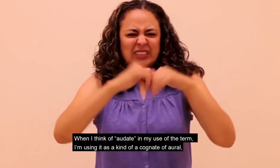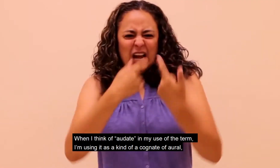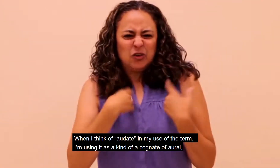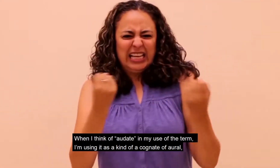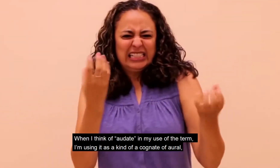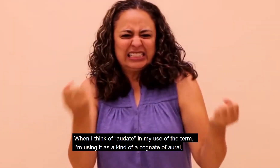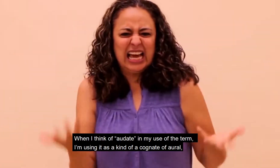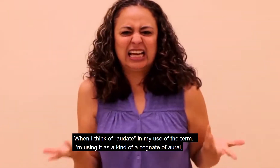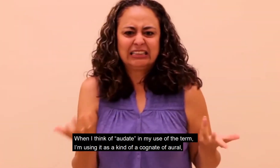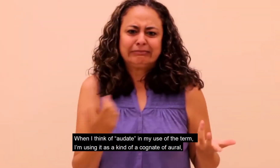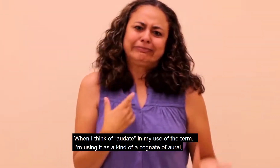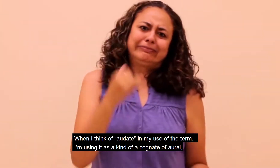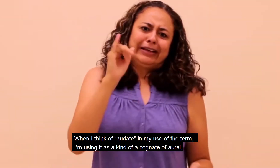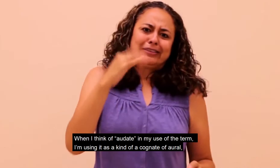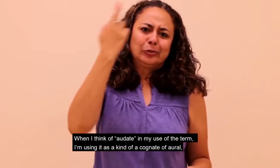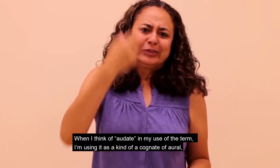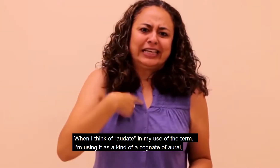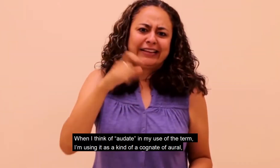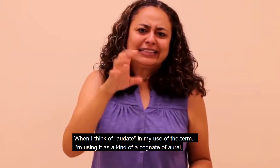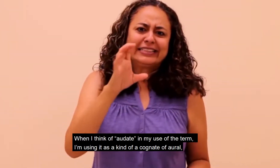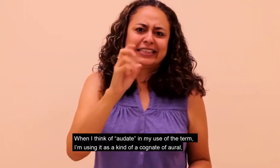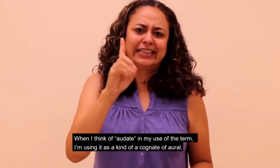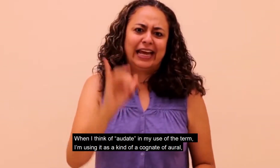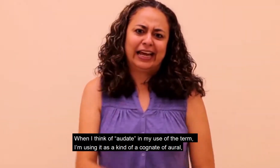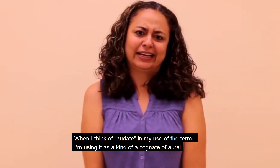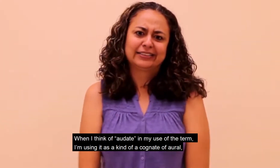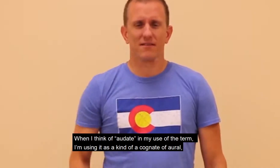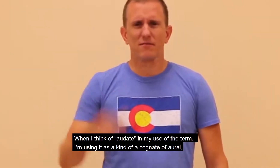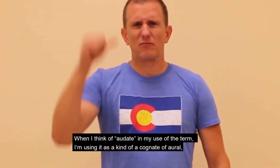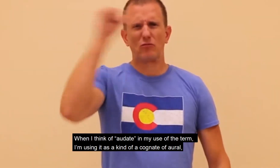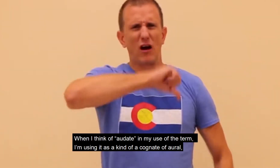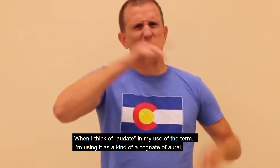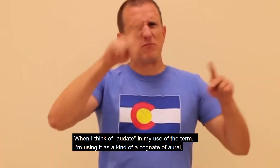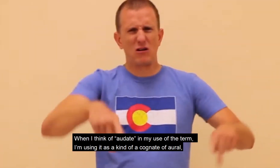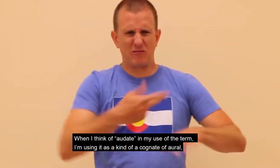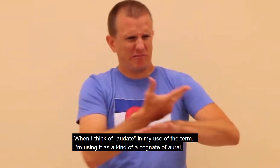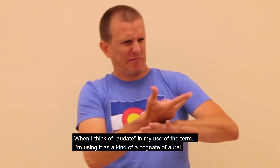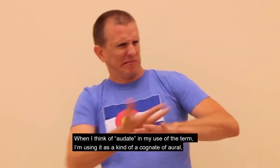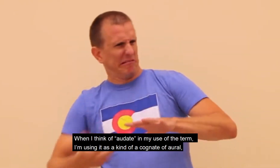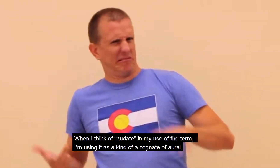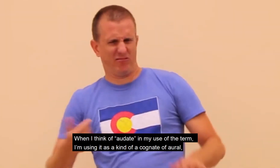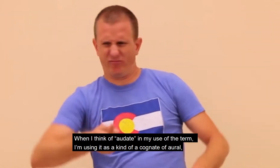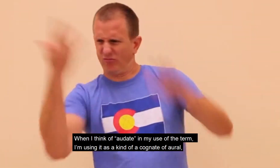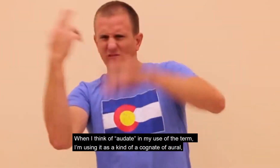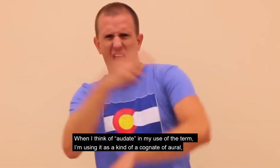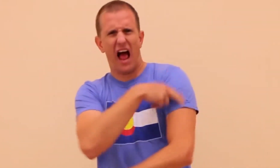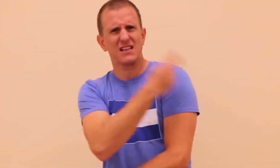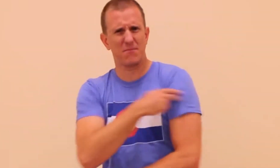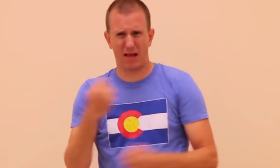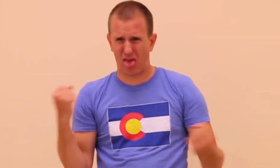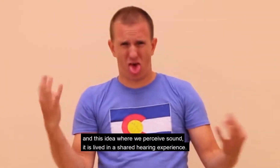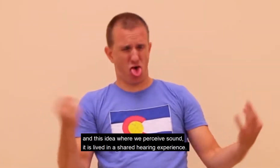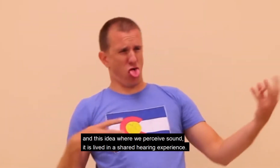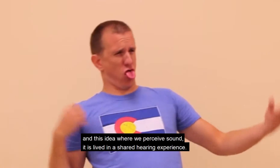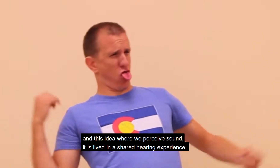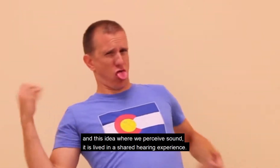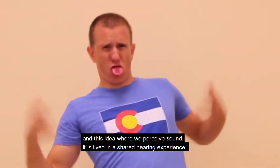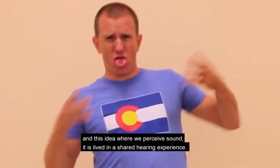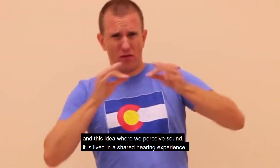When I think of audate in my use of the term, I'm using it as kind of a cognitive aural. And this idea where we